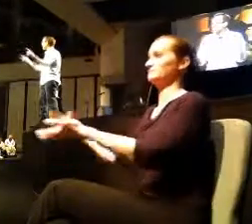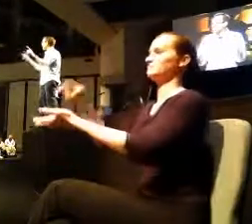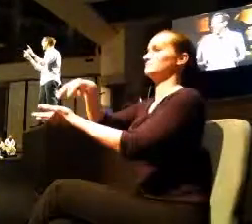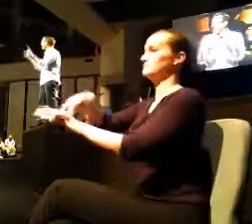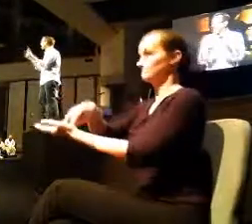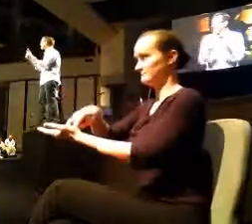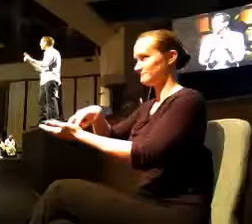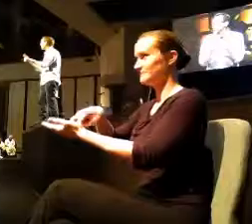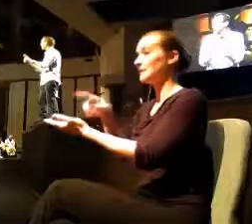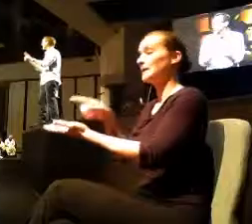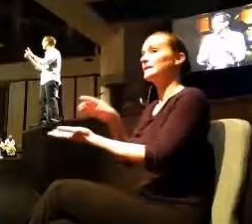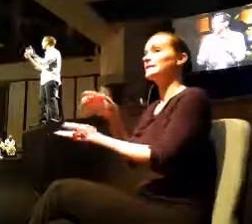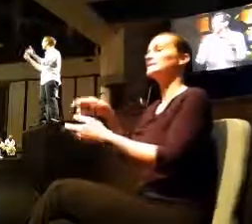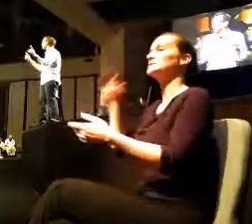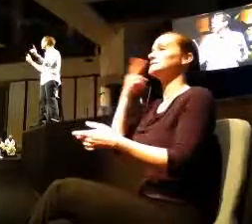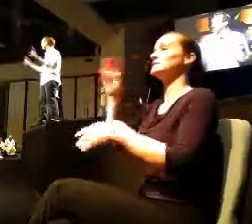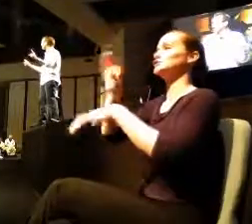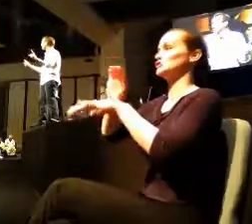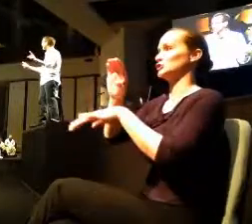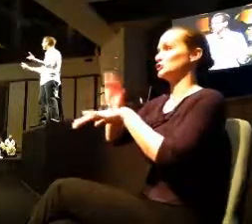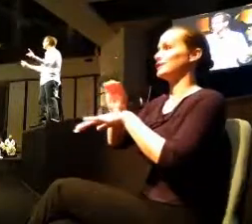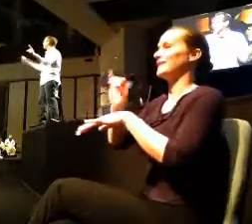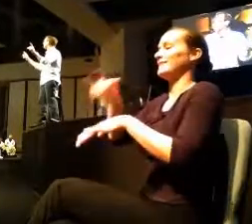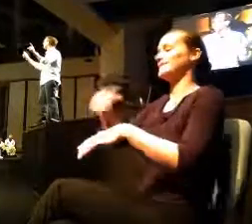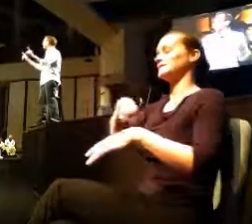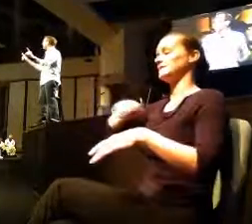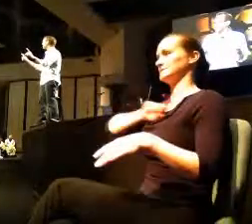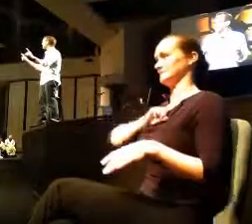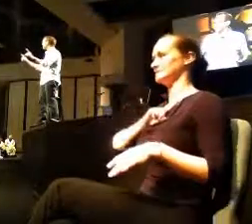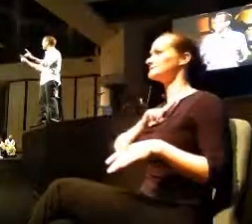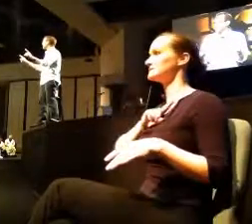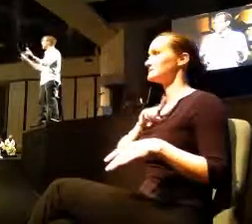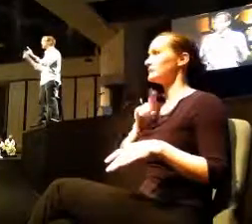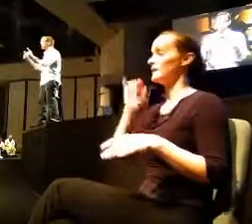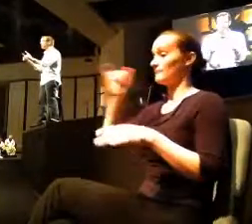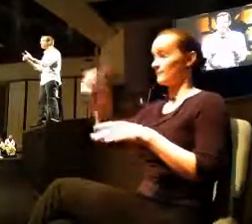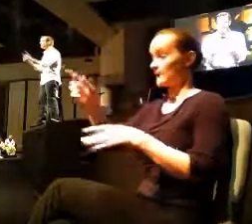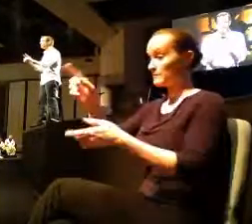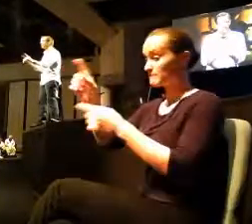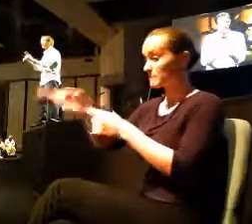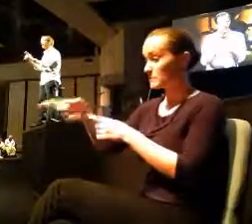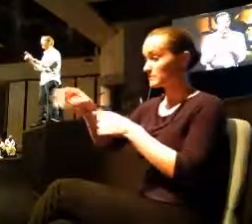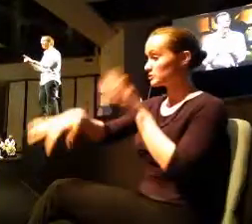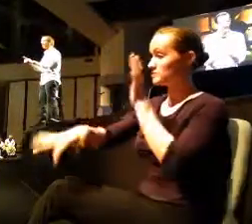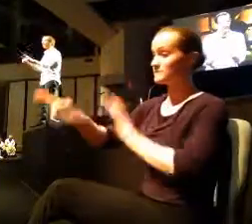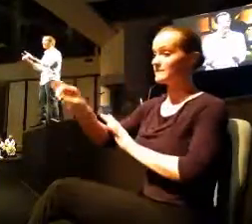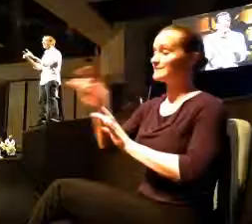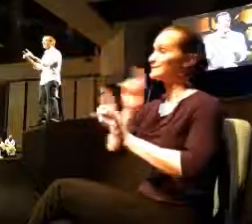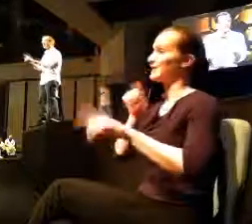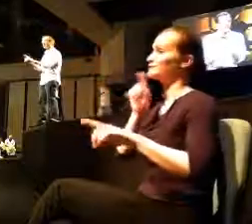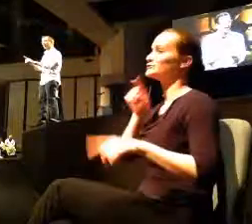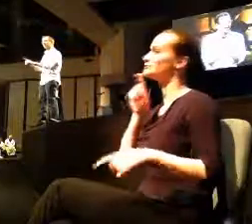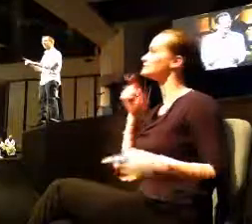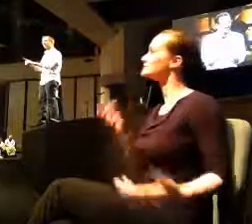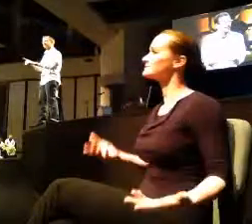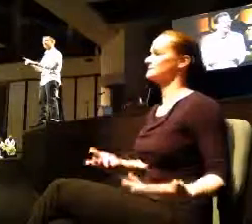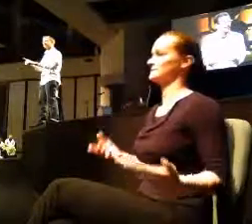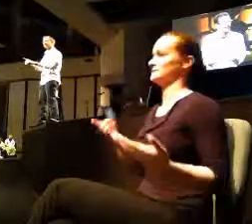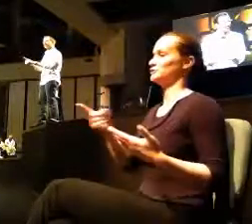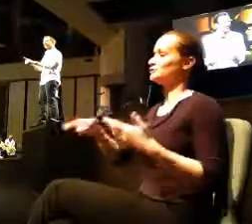is us. And this woman, in all of her loneliness, finds that her deepest questions are answered in